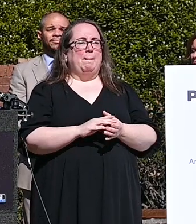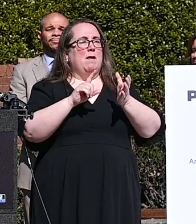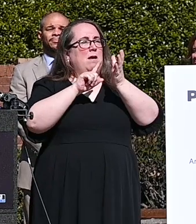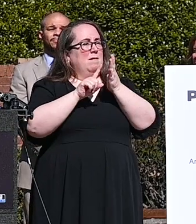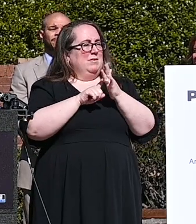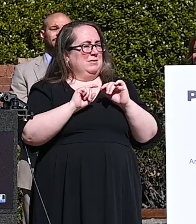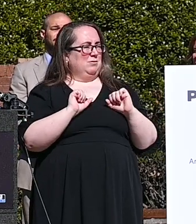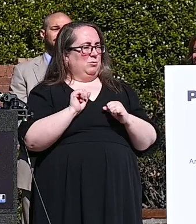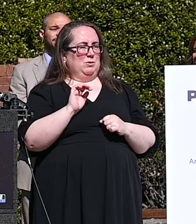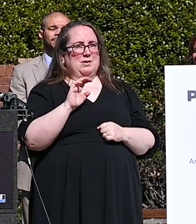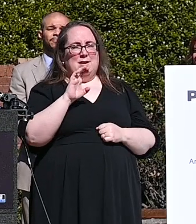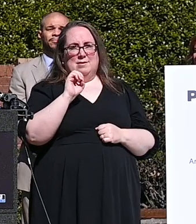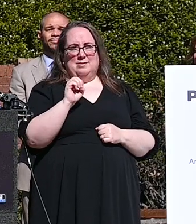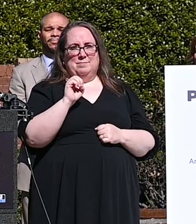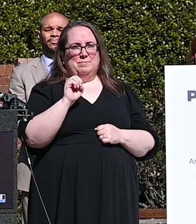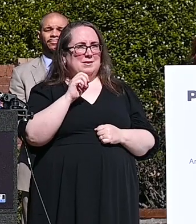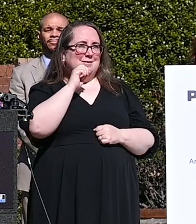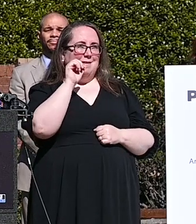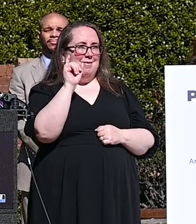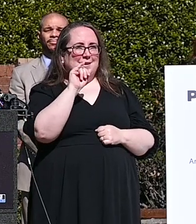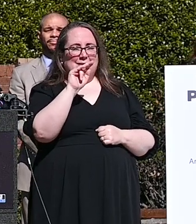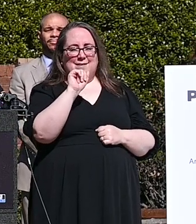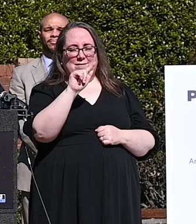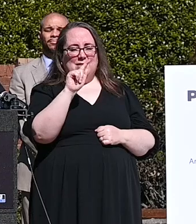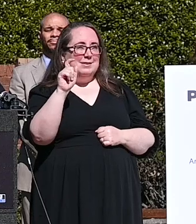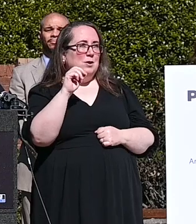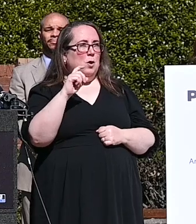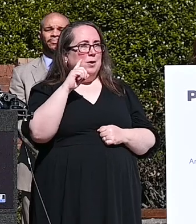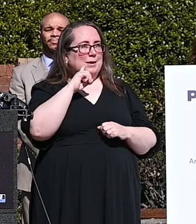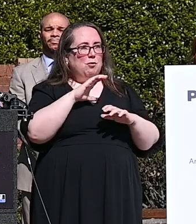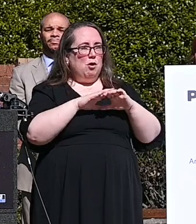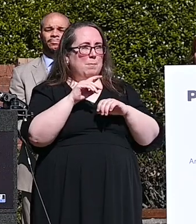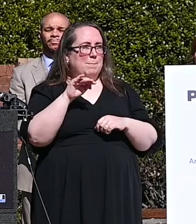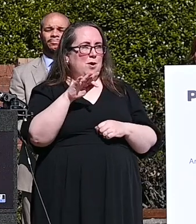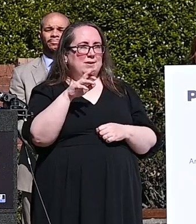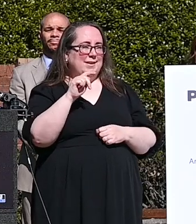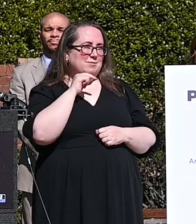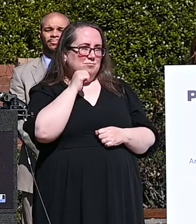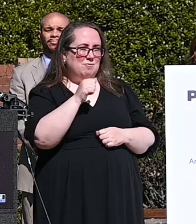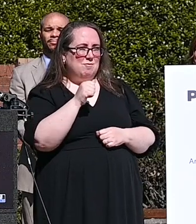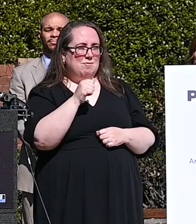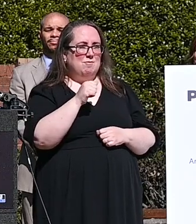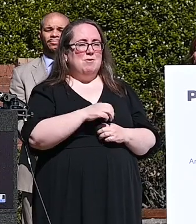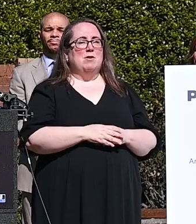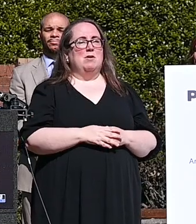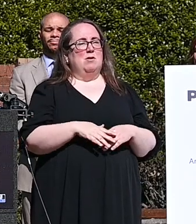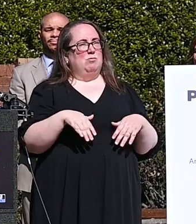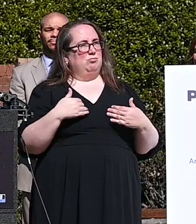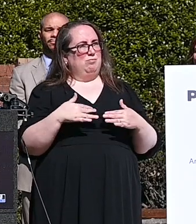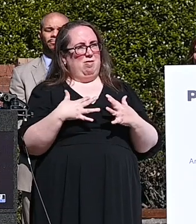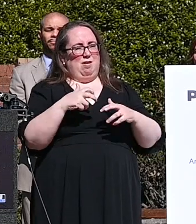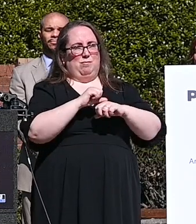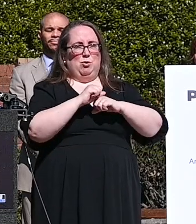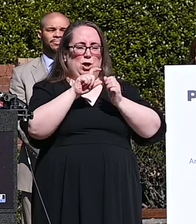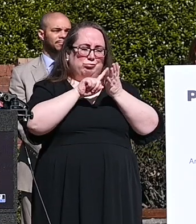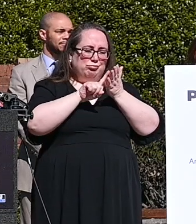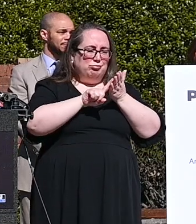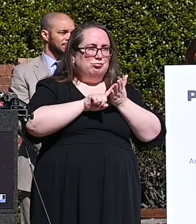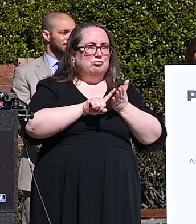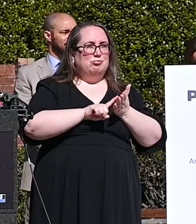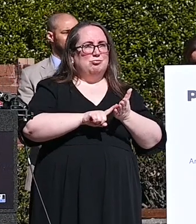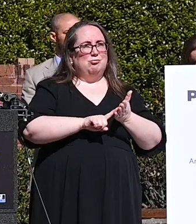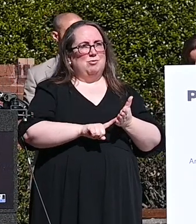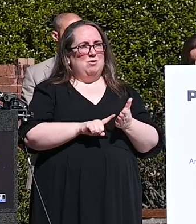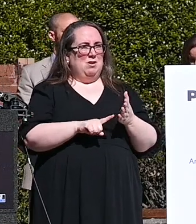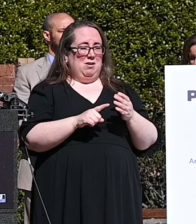Investigating cold cases is not like what you see on Netflix or hear about on podcasts. It is tedious work, reviewing